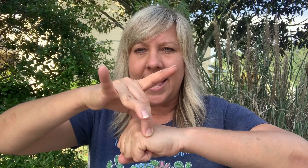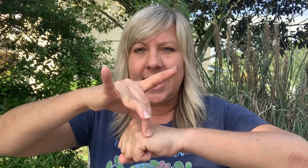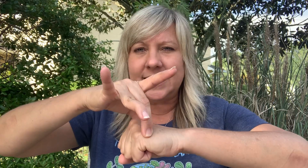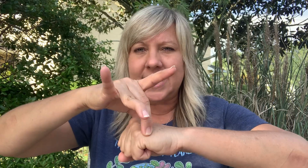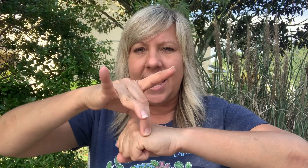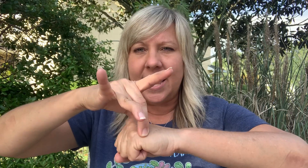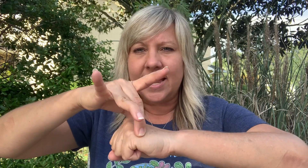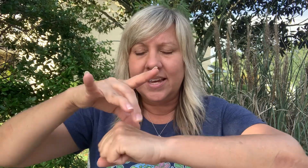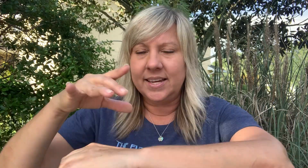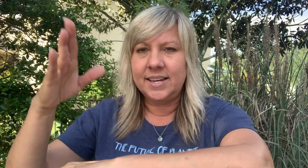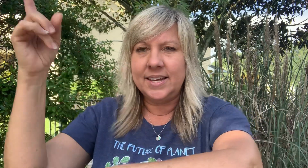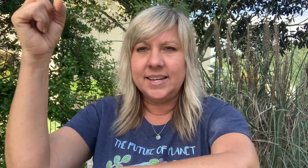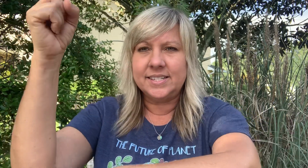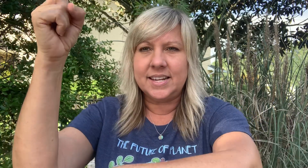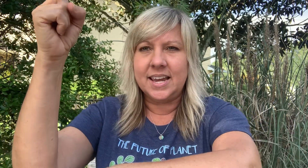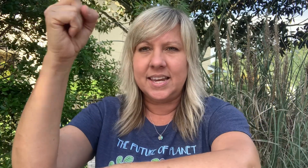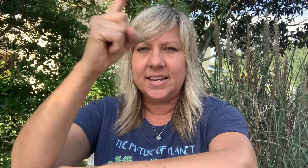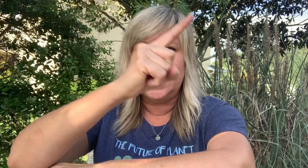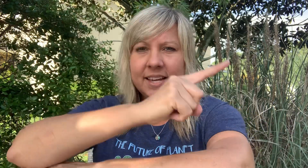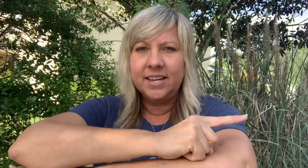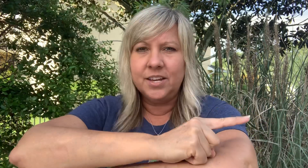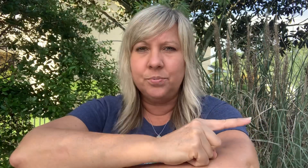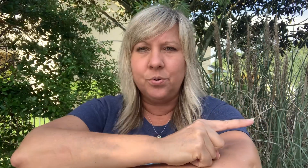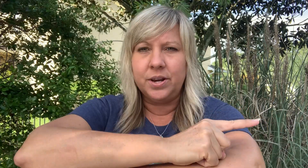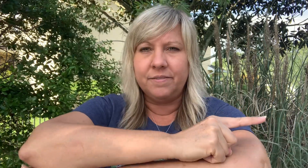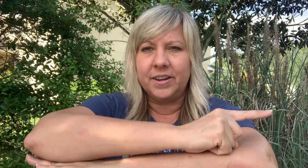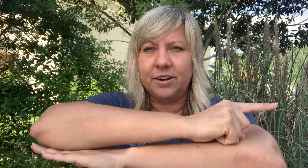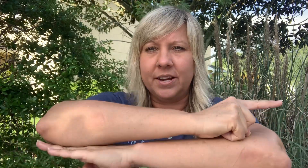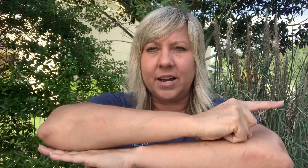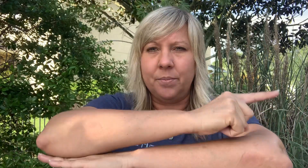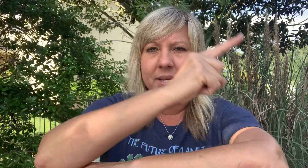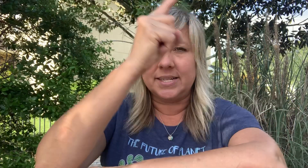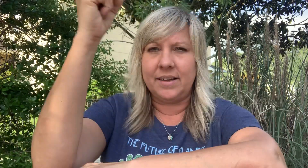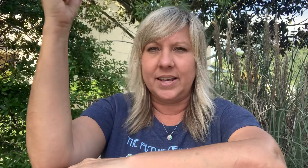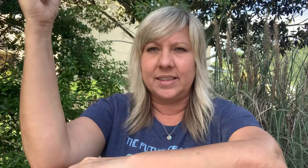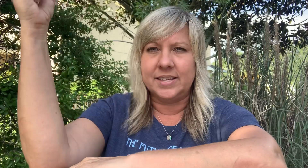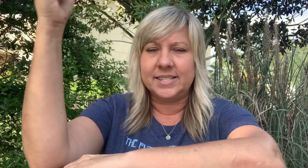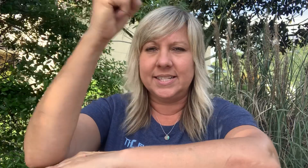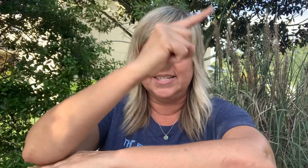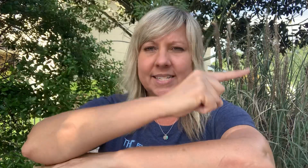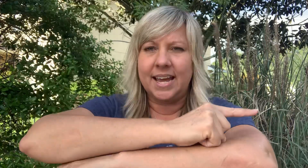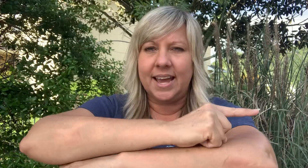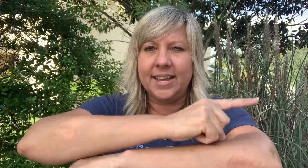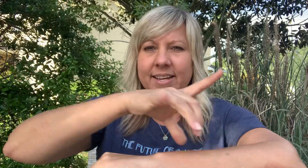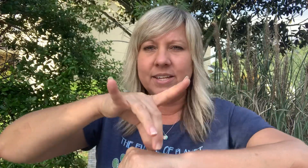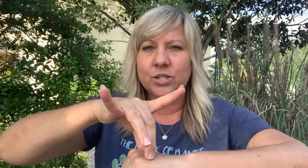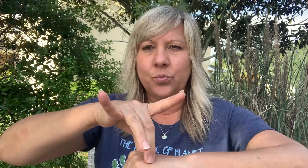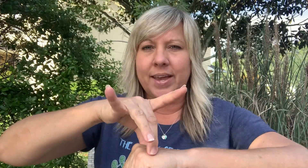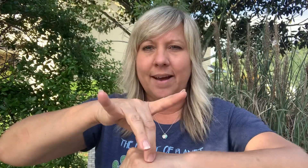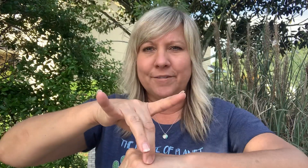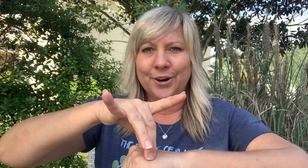And day is taking your pointer finger and coming down like this, day. So we have